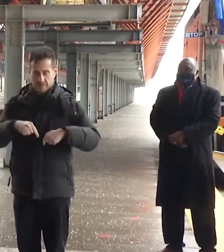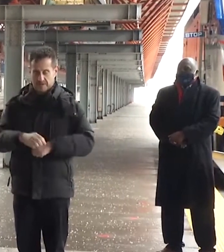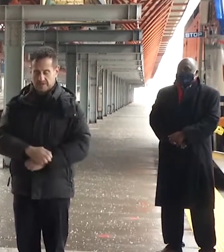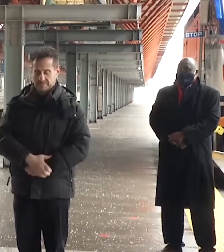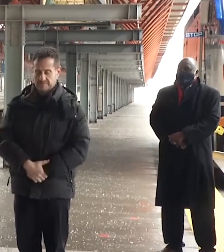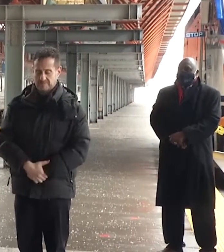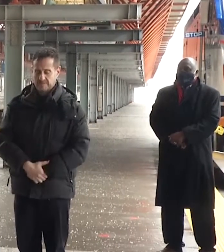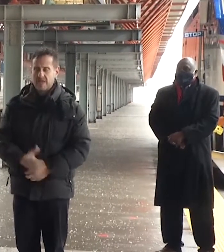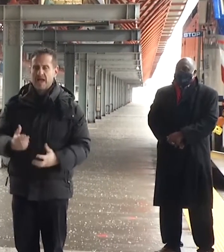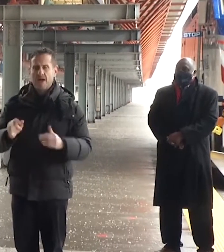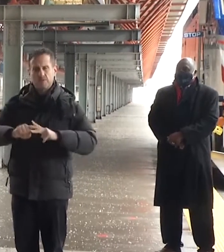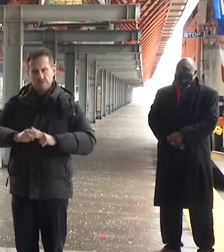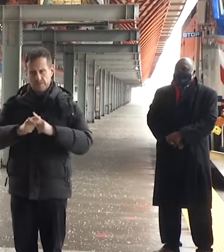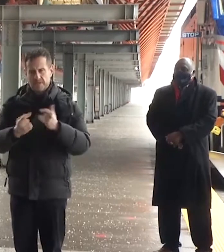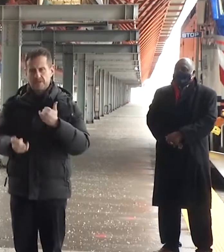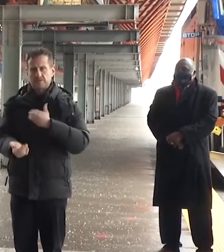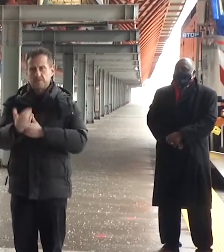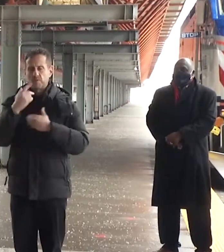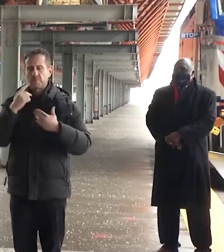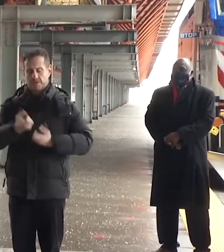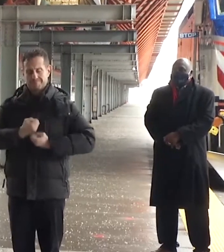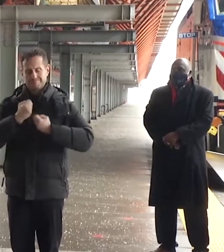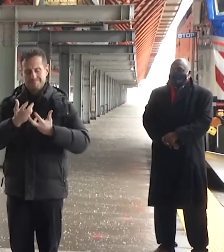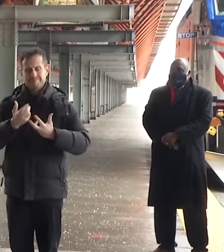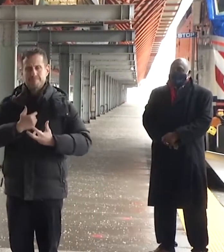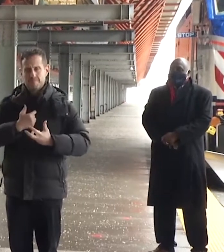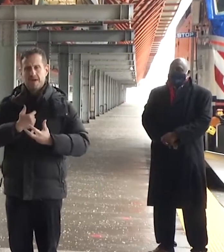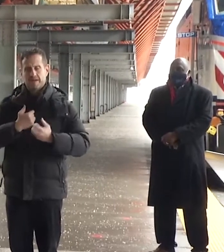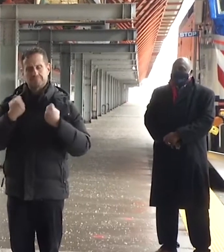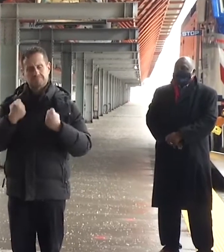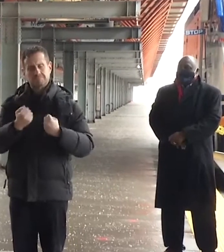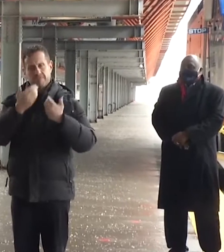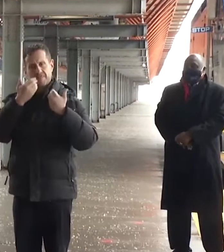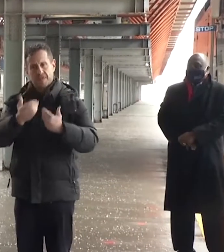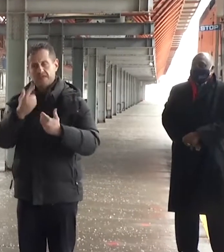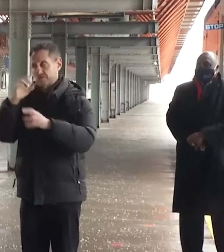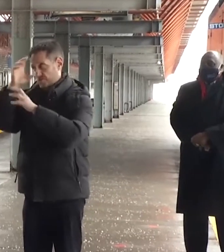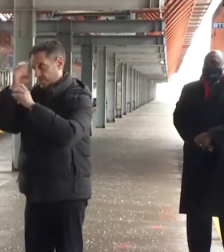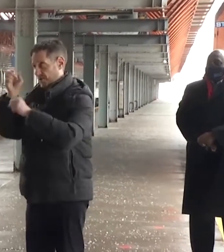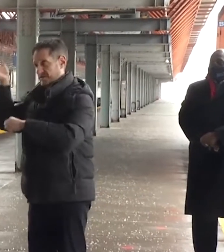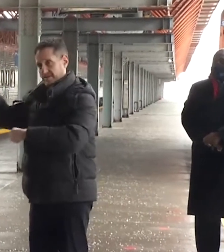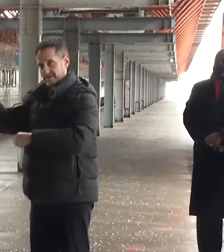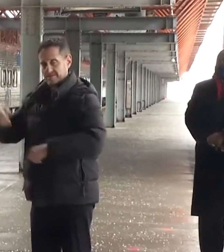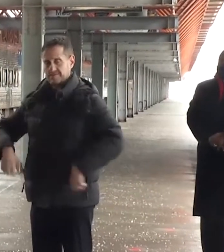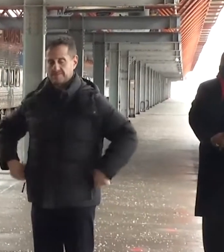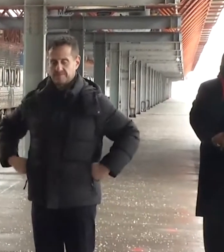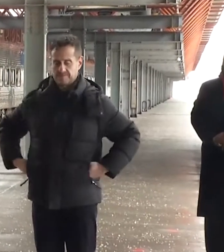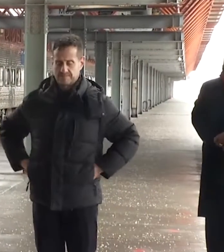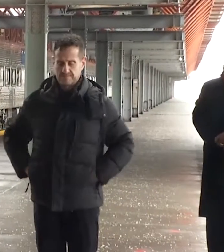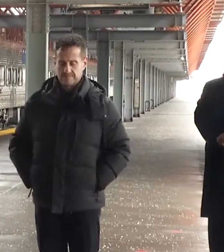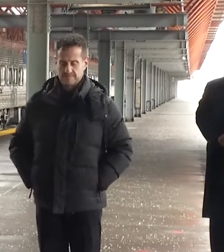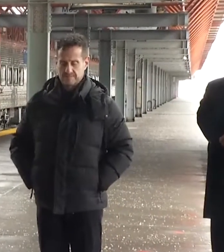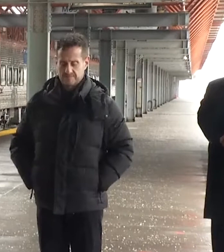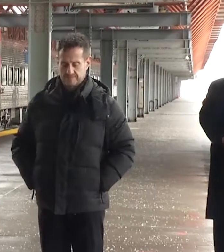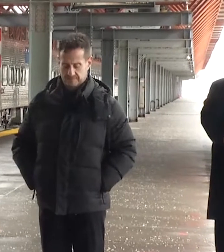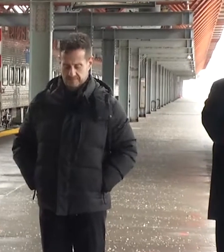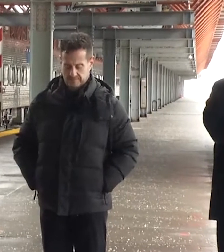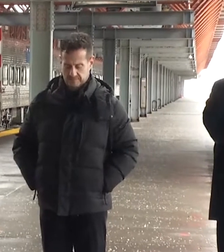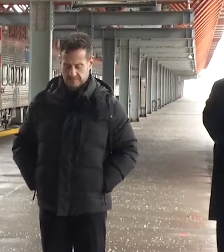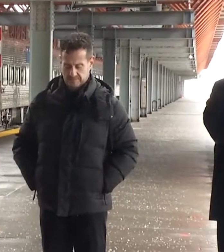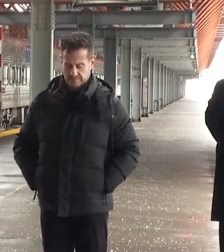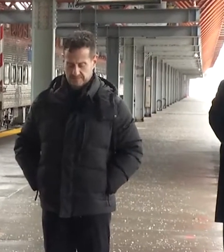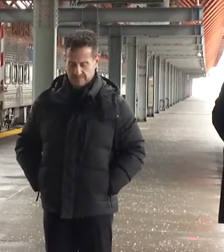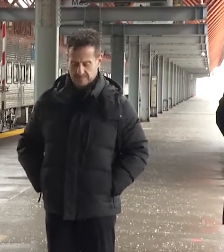I would like to begin this morning by expressing my deepest gratitude to President Preckwinkle. I can honestly say that this